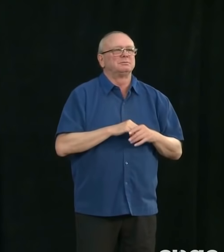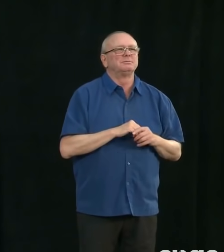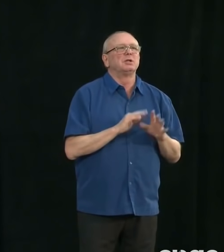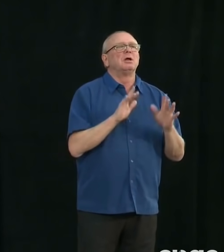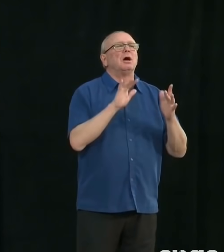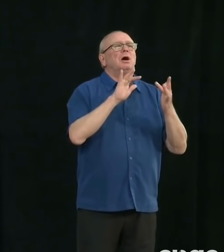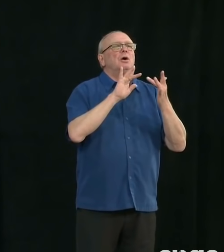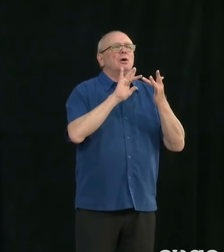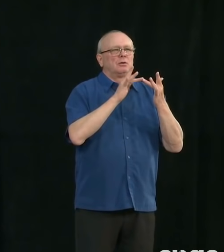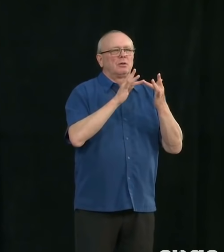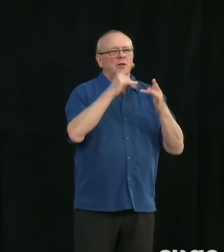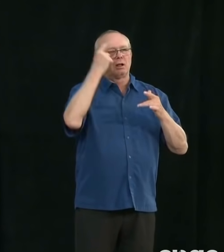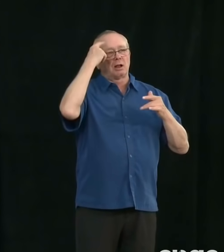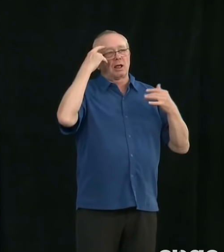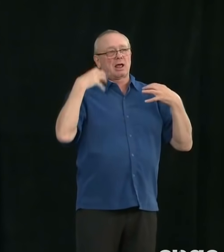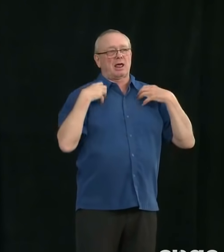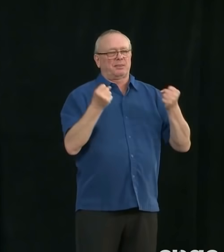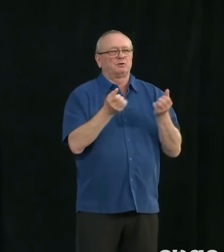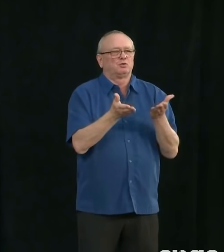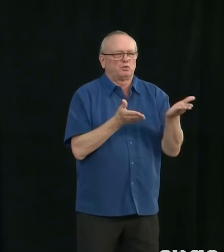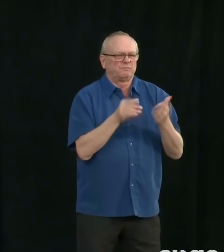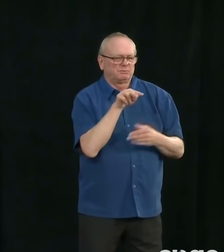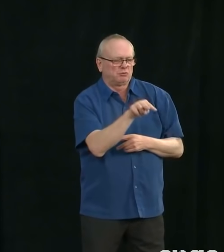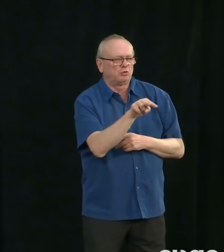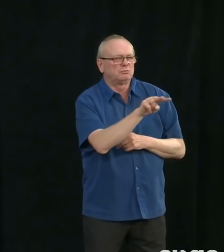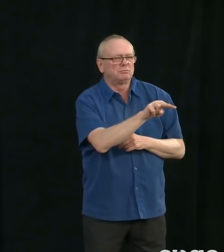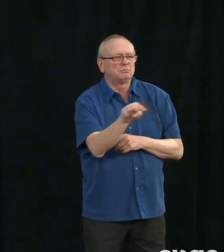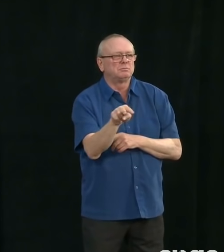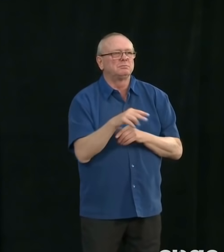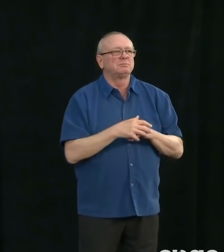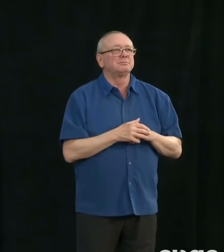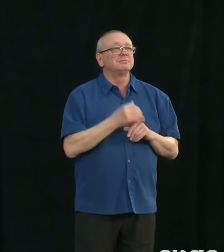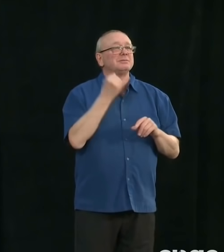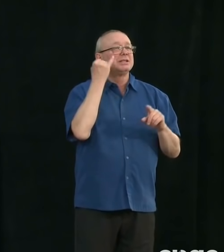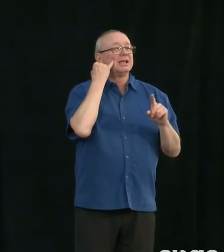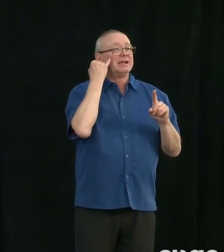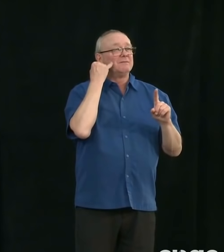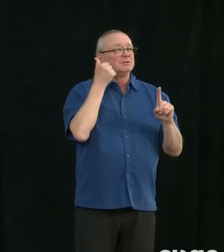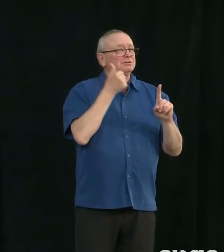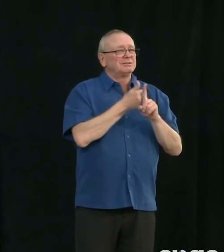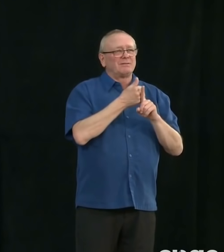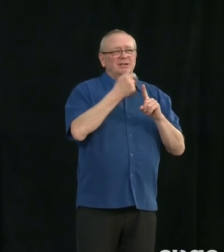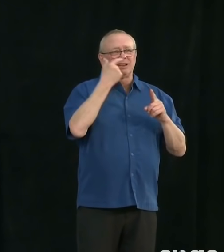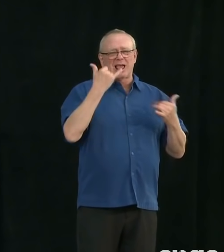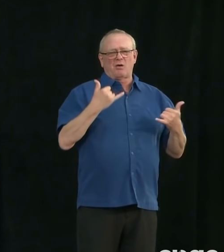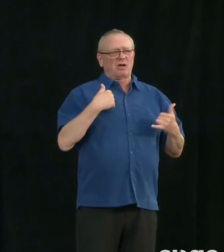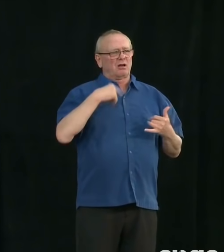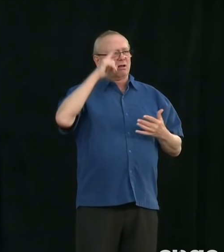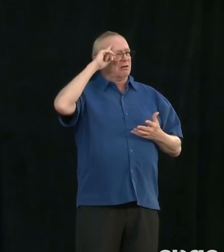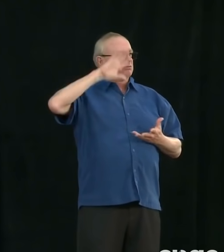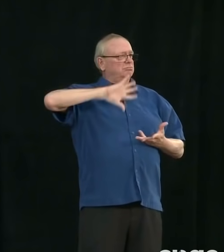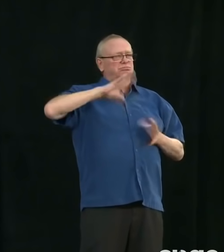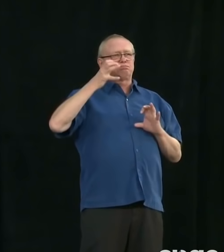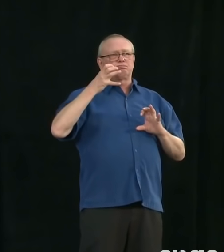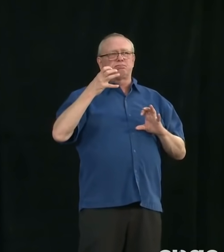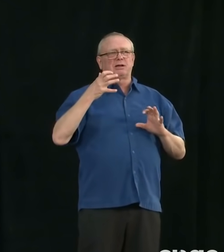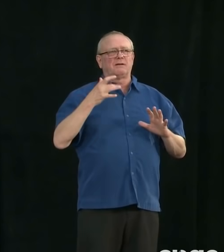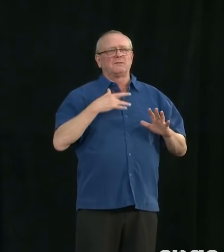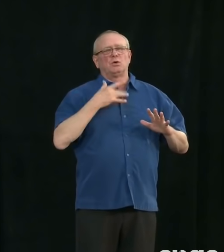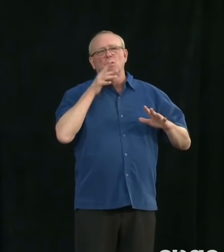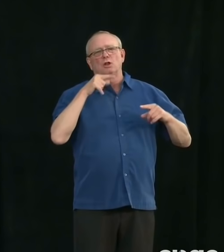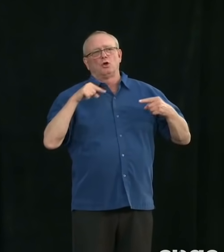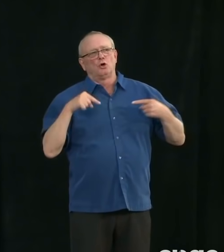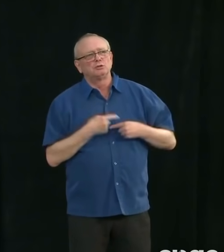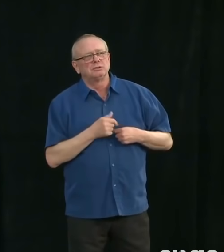having thoughts of self-harm, please call 911. Other increased supports that have been put in place include increasing